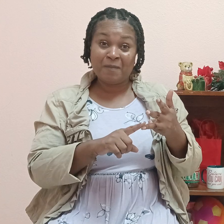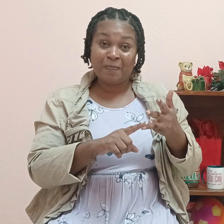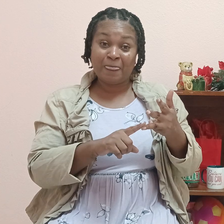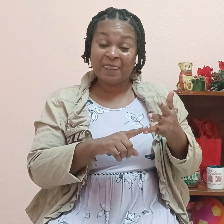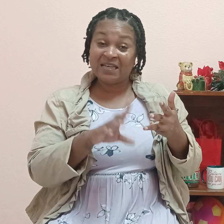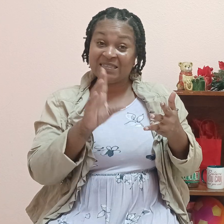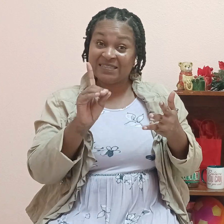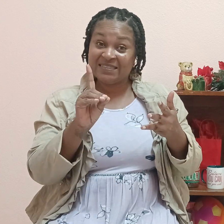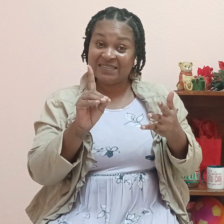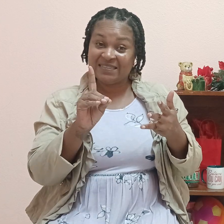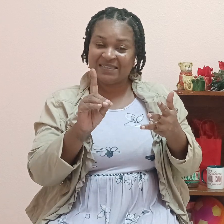D, ham.